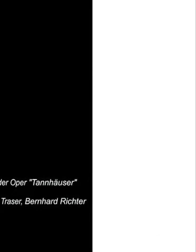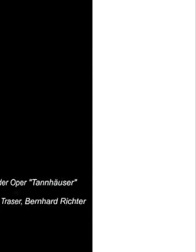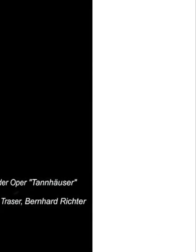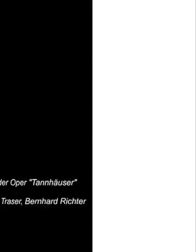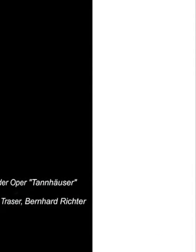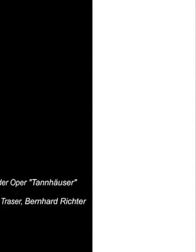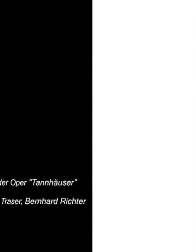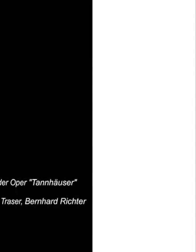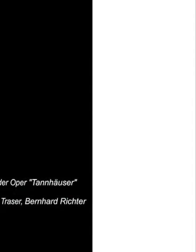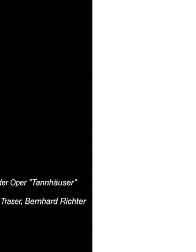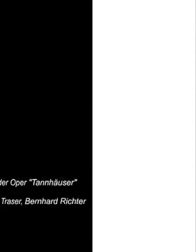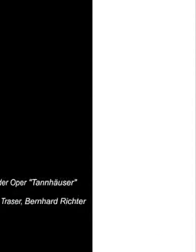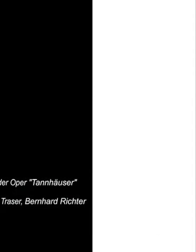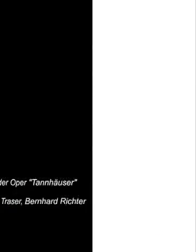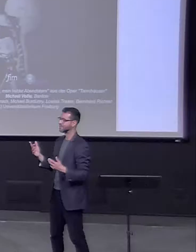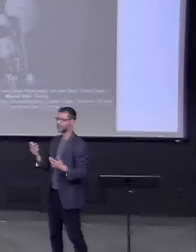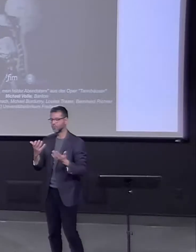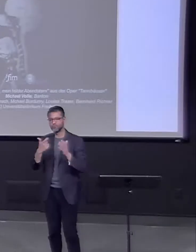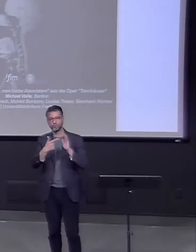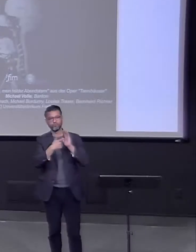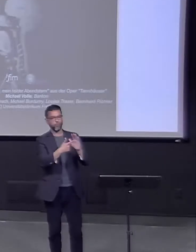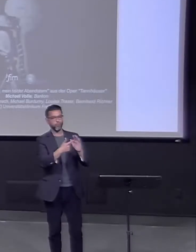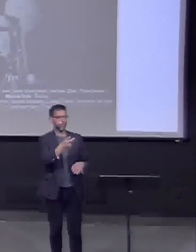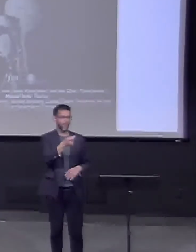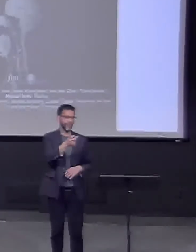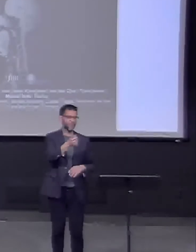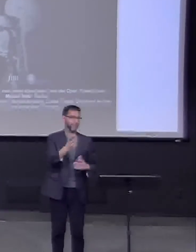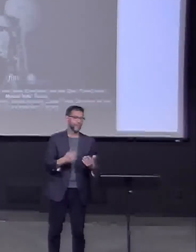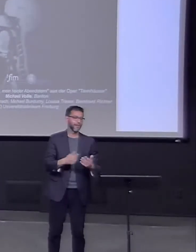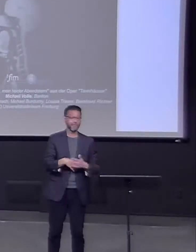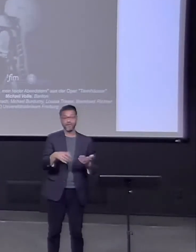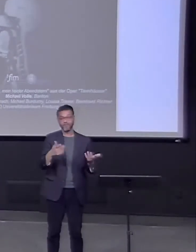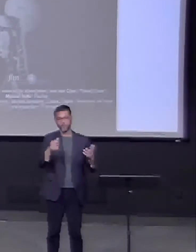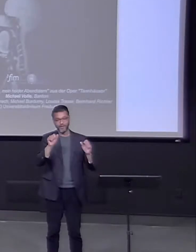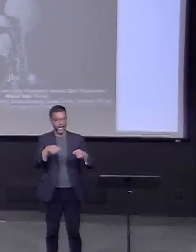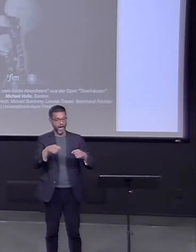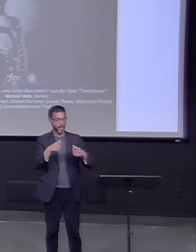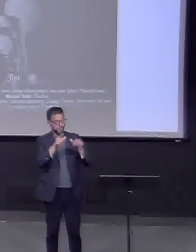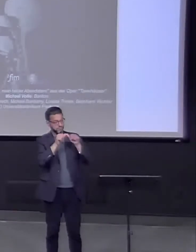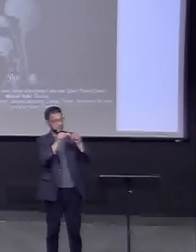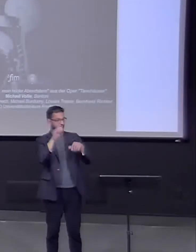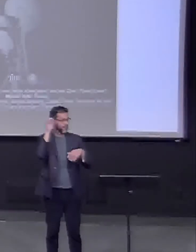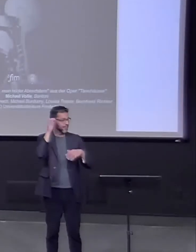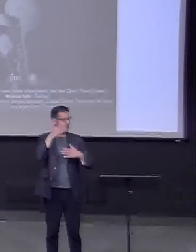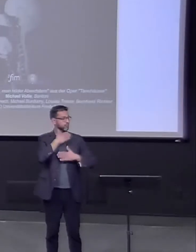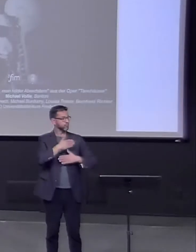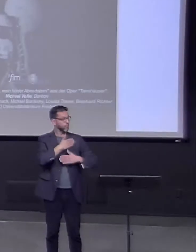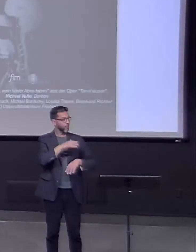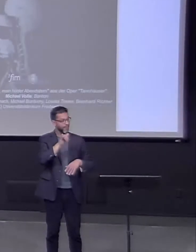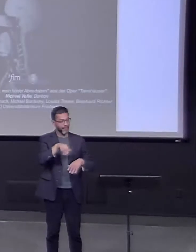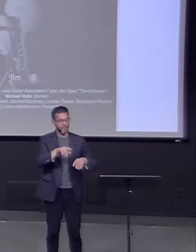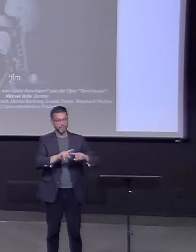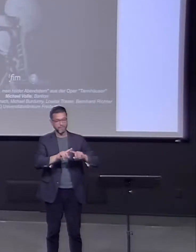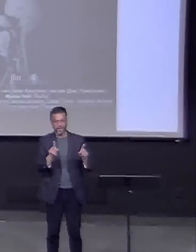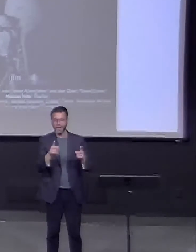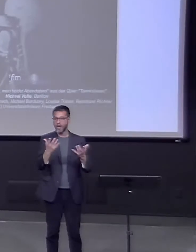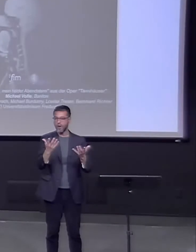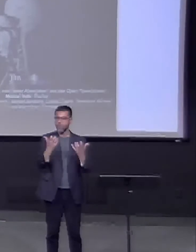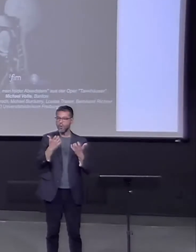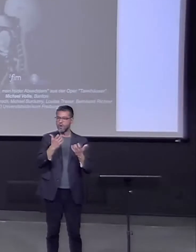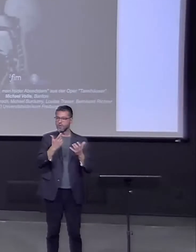We're going to shorten this just a little bit. As much as we can enjoy this, if we hear this, I wanted it to